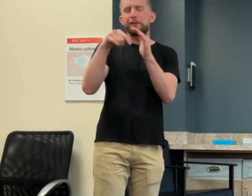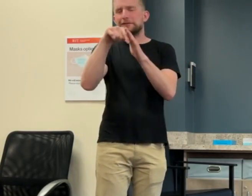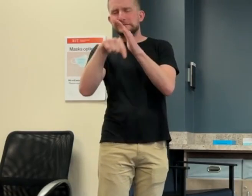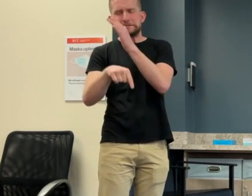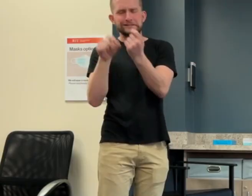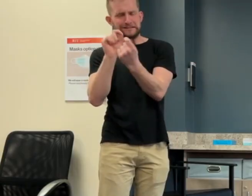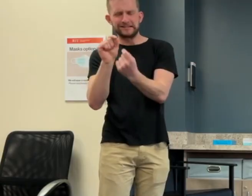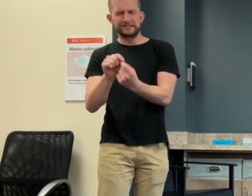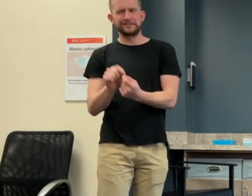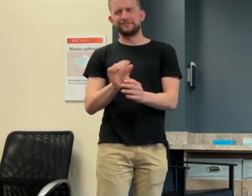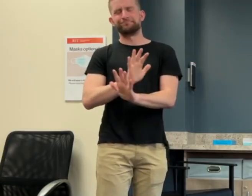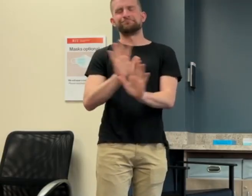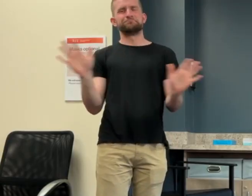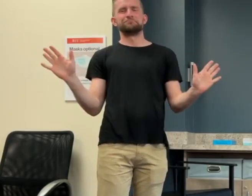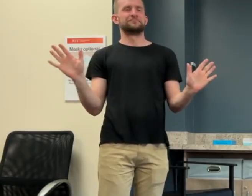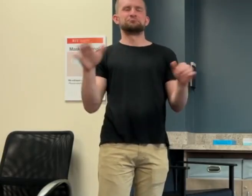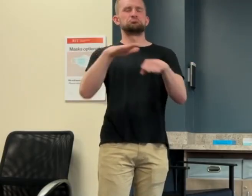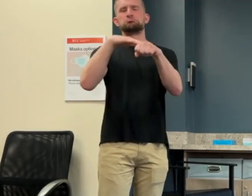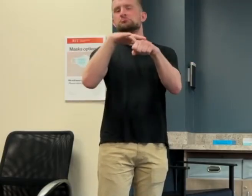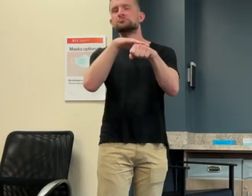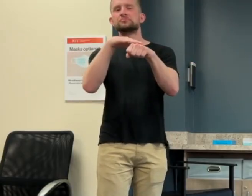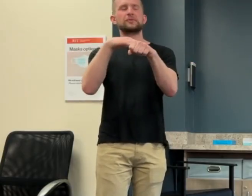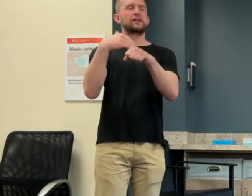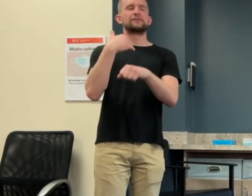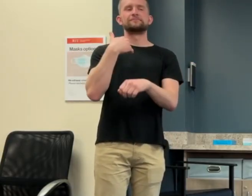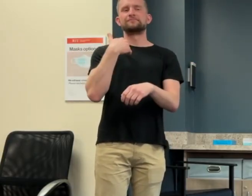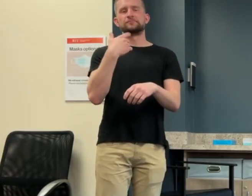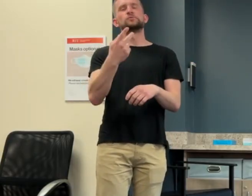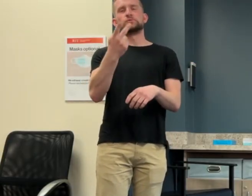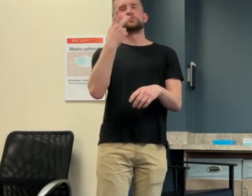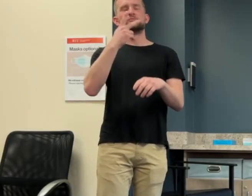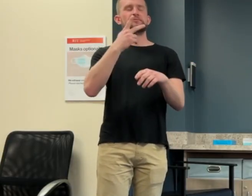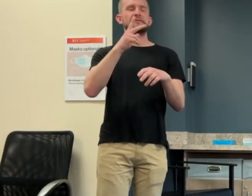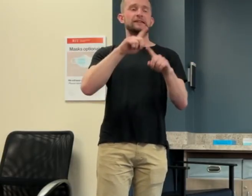They're all just different cochlear implants.